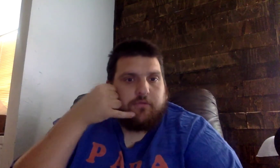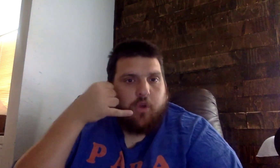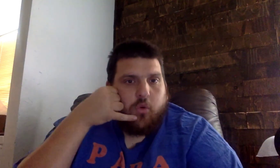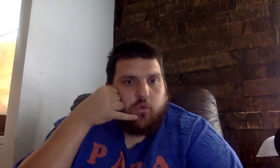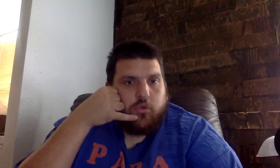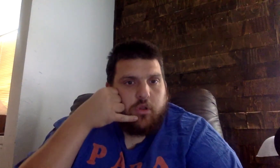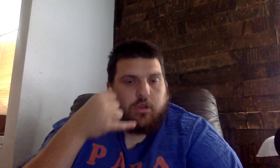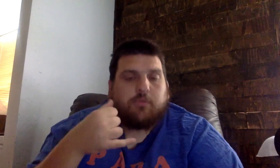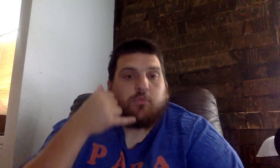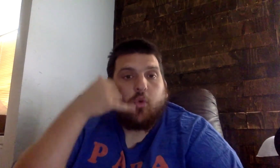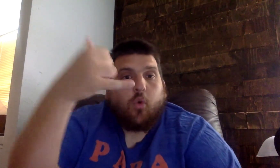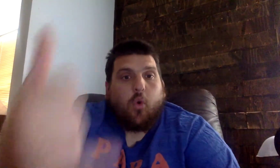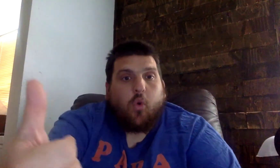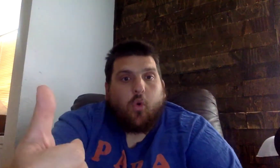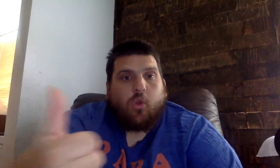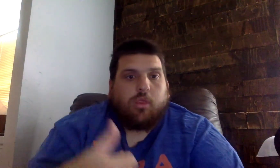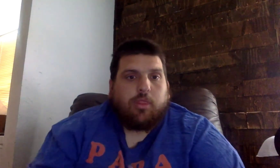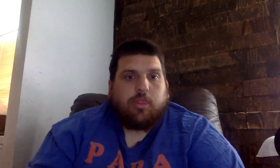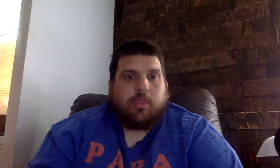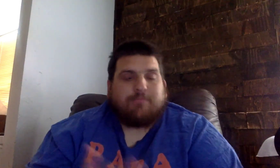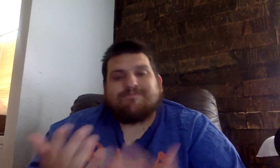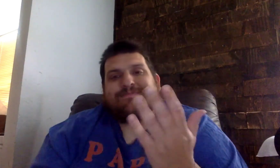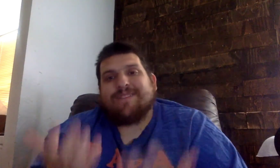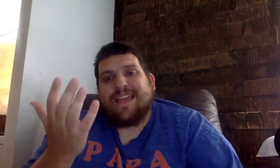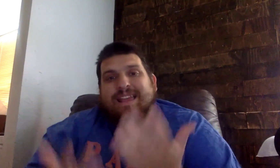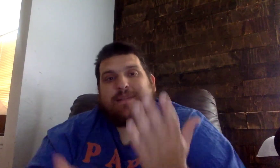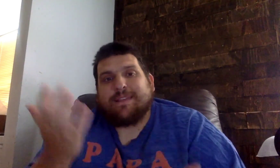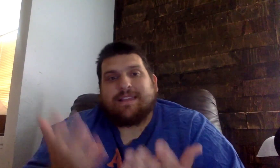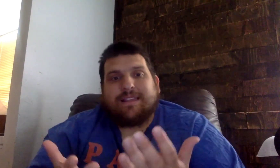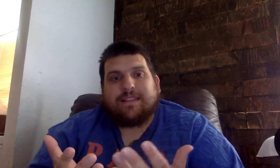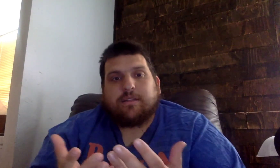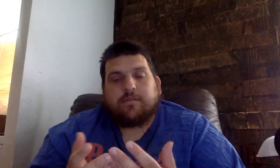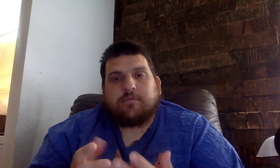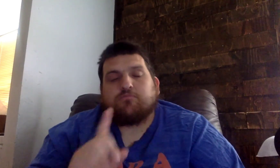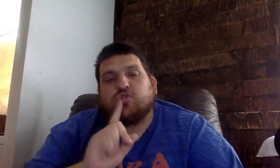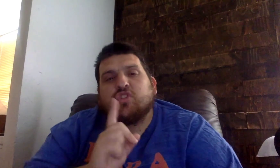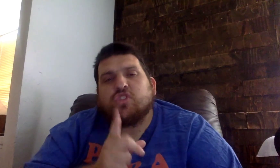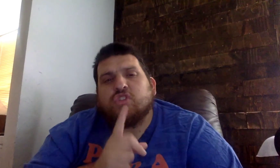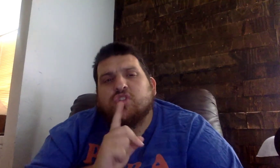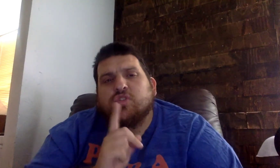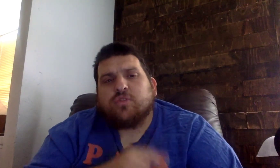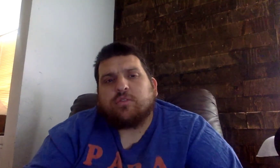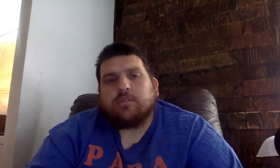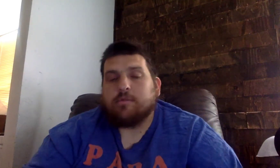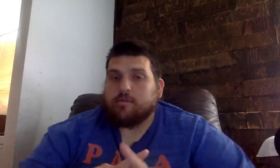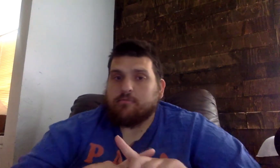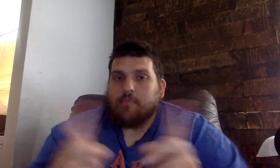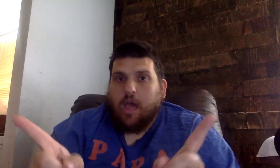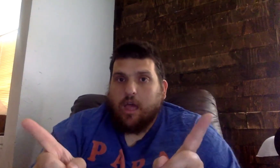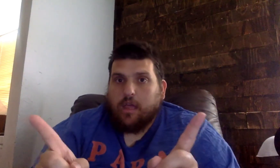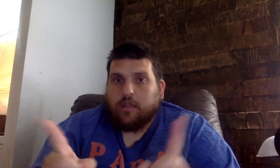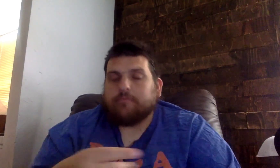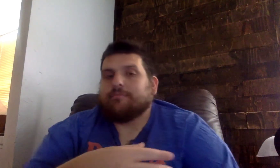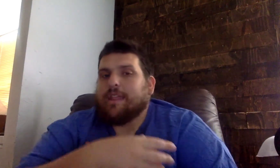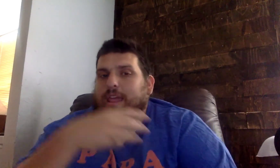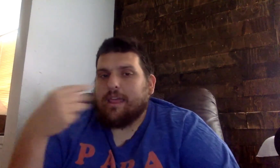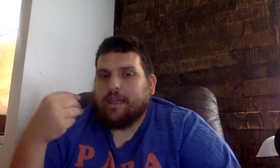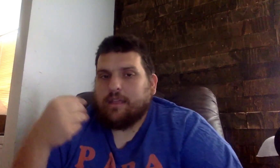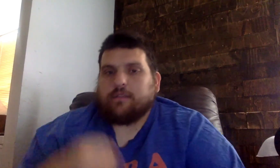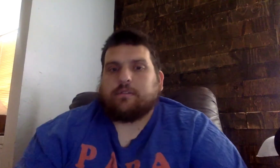sit, chair, phone, call, maybe, sure, but,